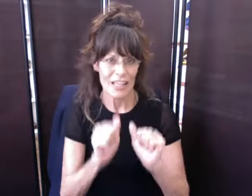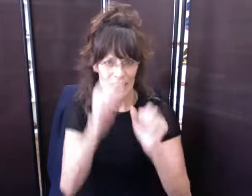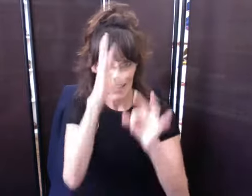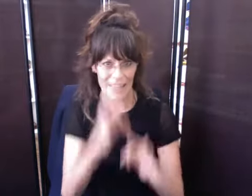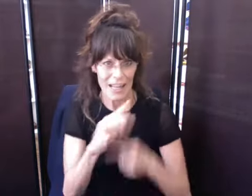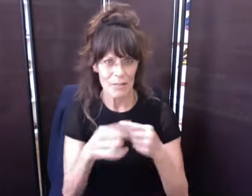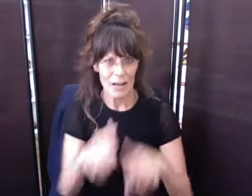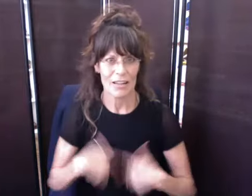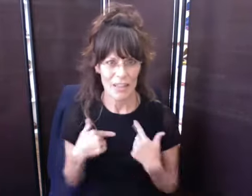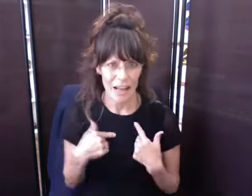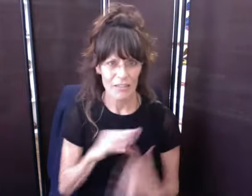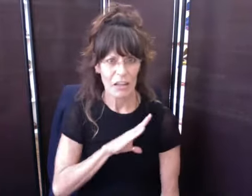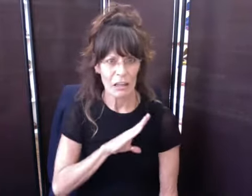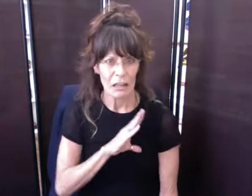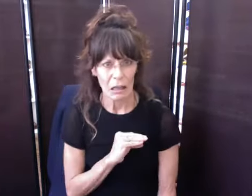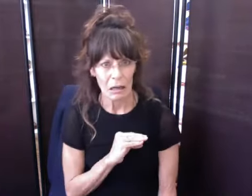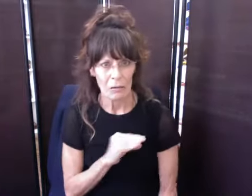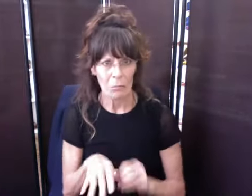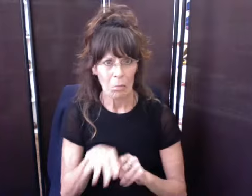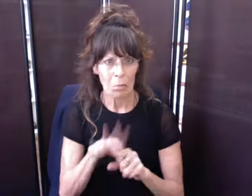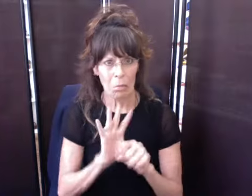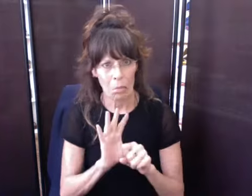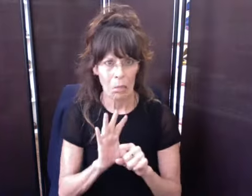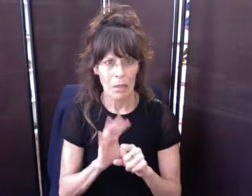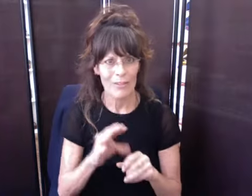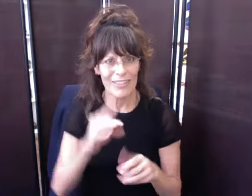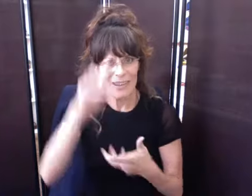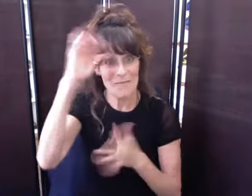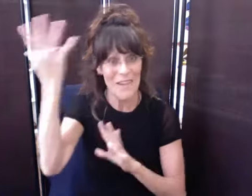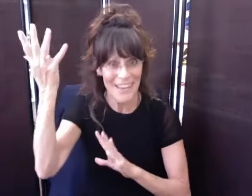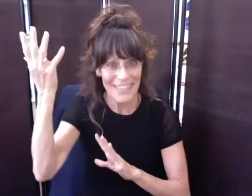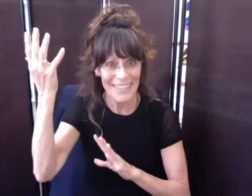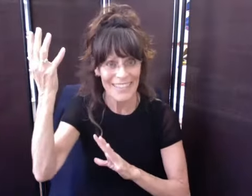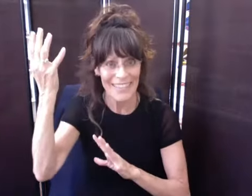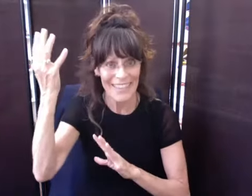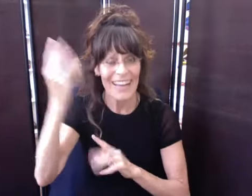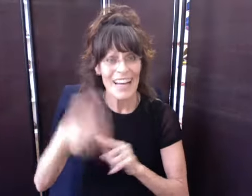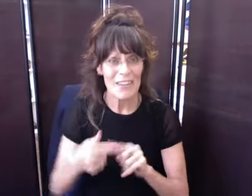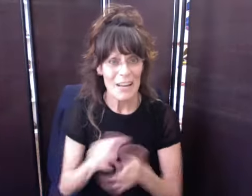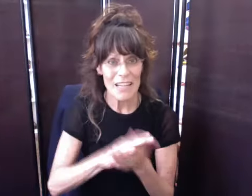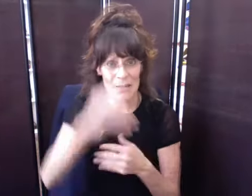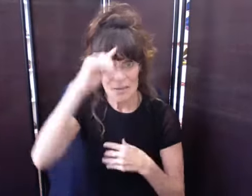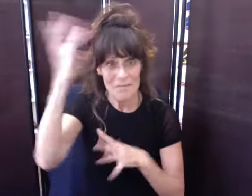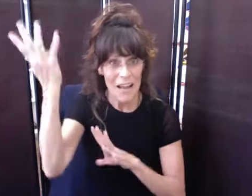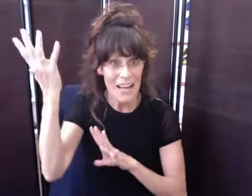inadequate, right? No wonder I'm a mess. And when I get to be a mess, I got to tell you what I long for: